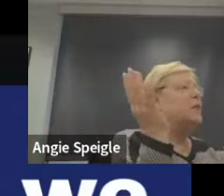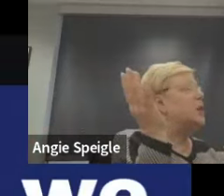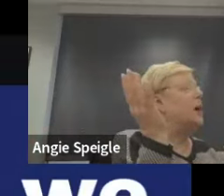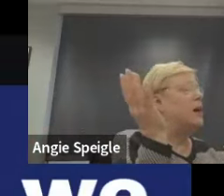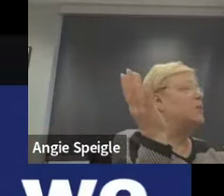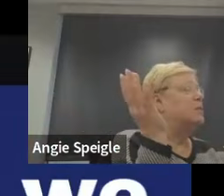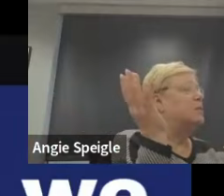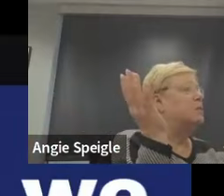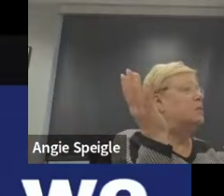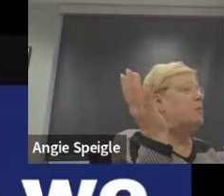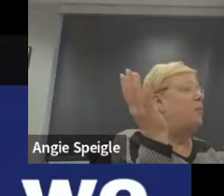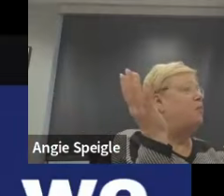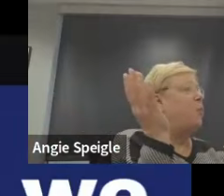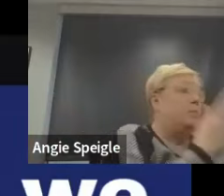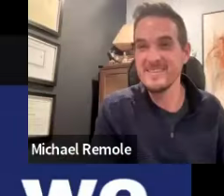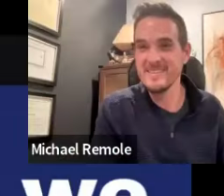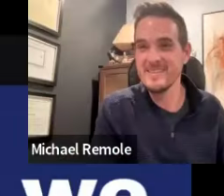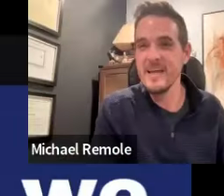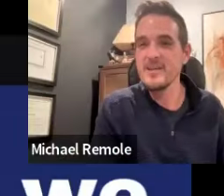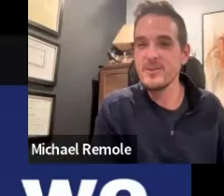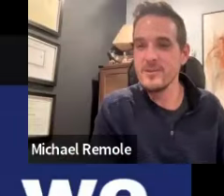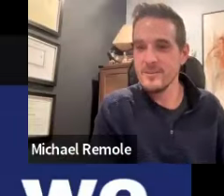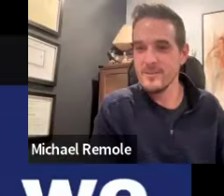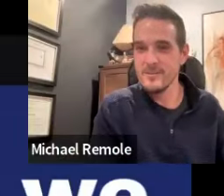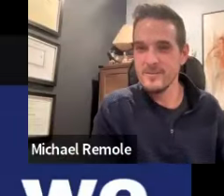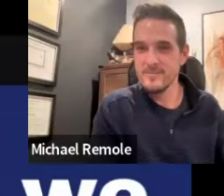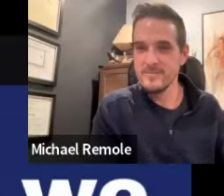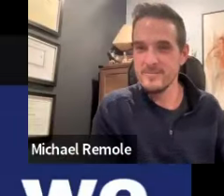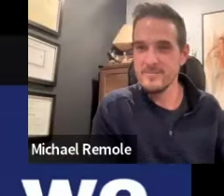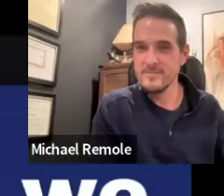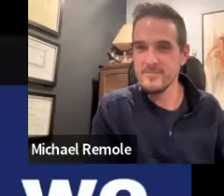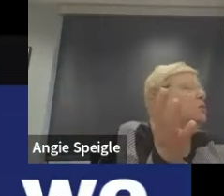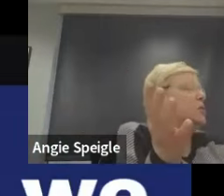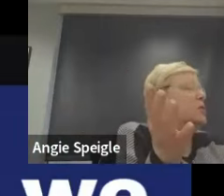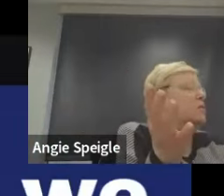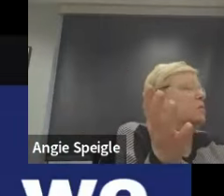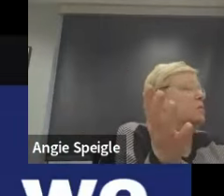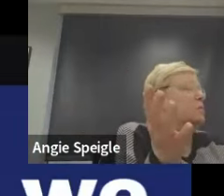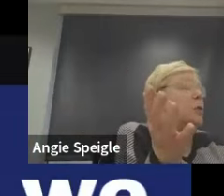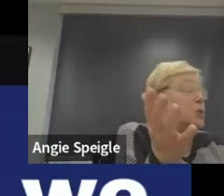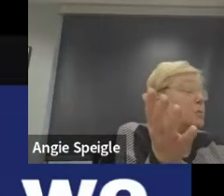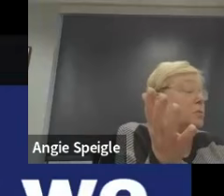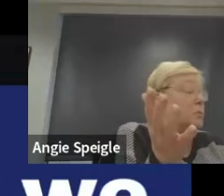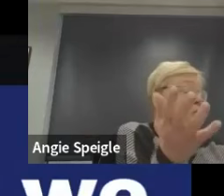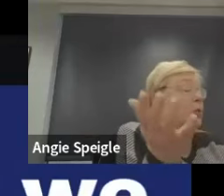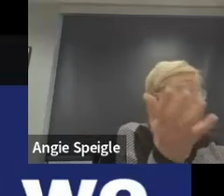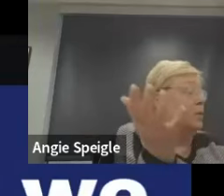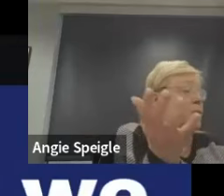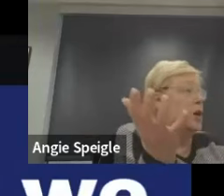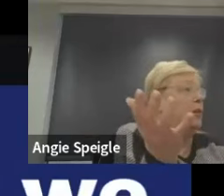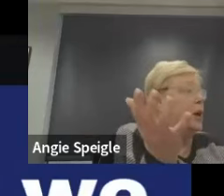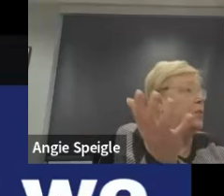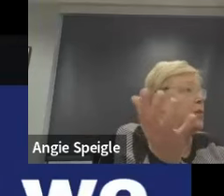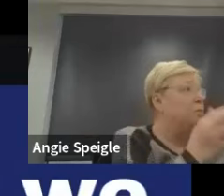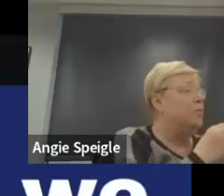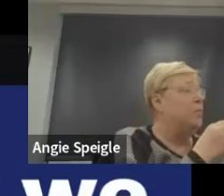it sounds like a bunch of chaos. yeah, And so I can only imagine the confusion this poor children